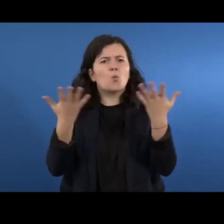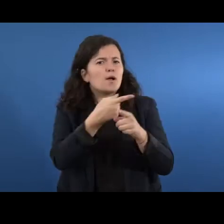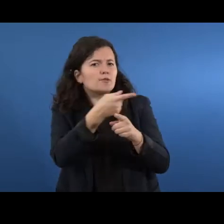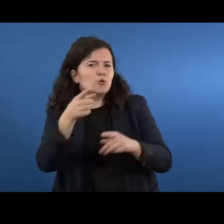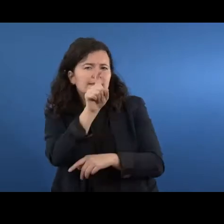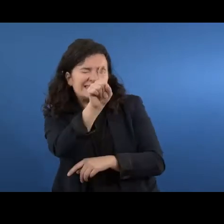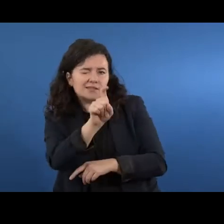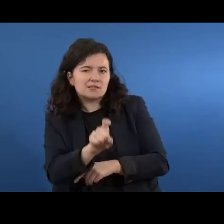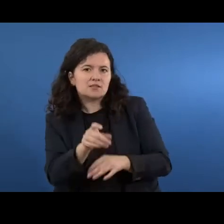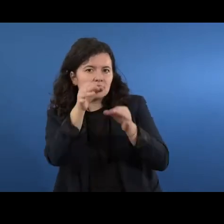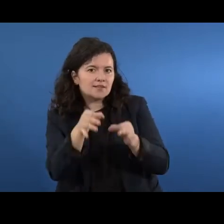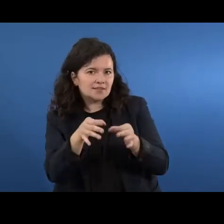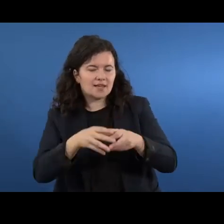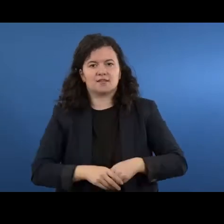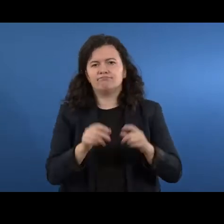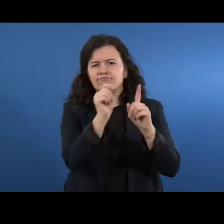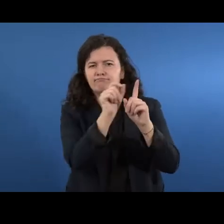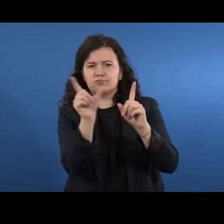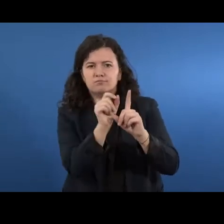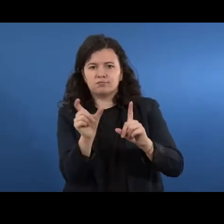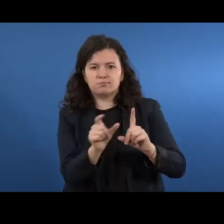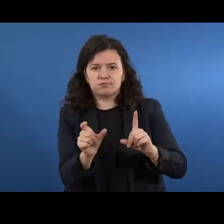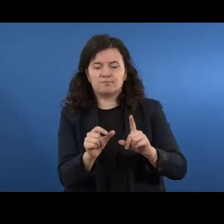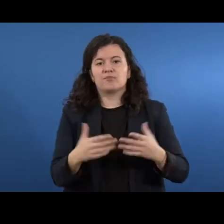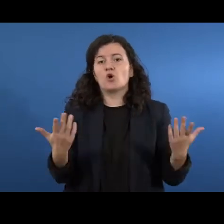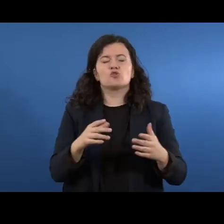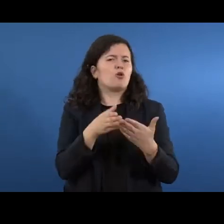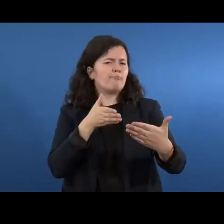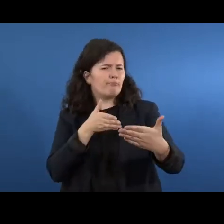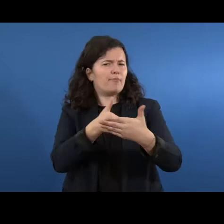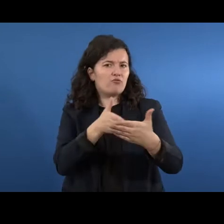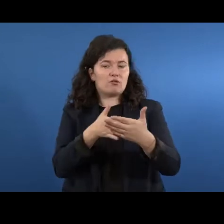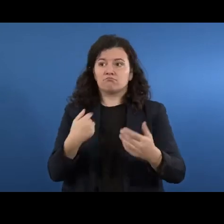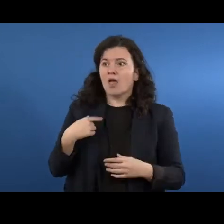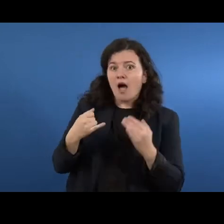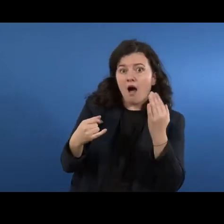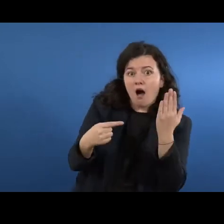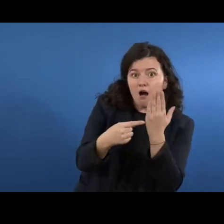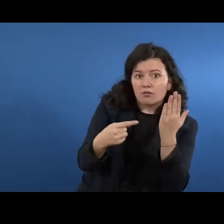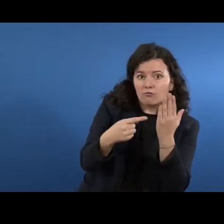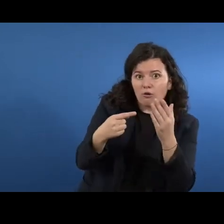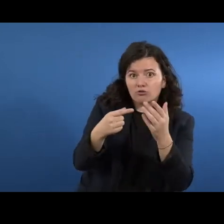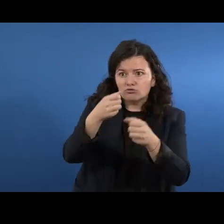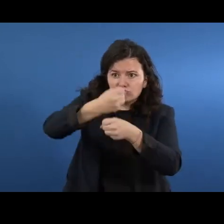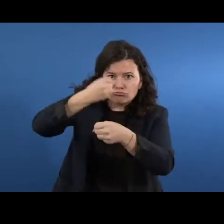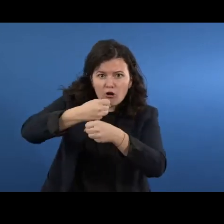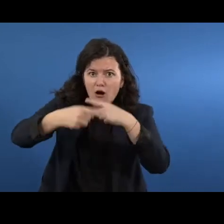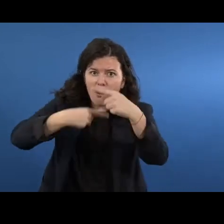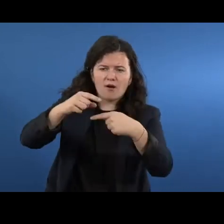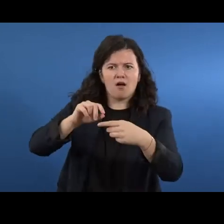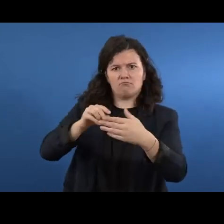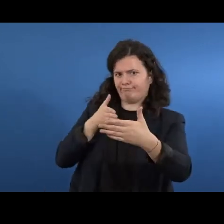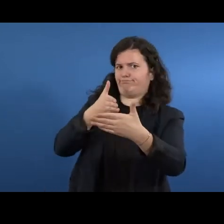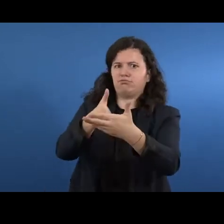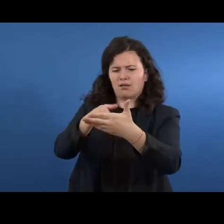And just a reminder, so what are the main barriers for persons with disabilities to get IT jobs in your view? And what we see here